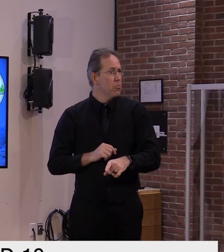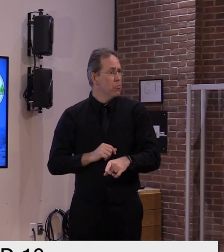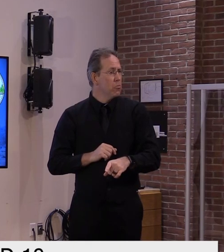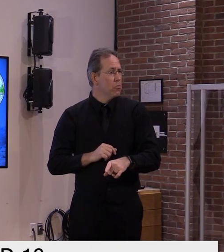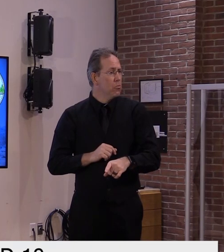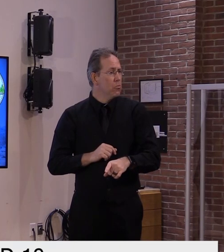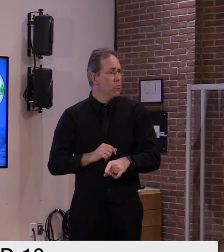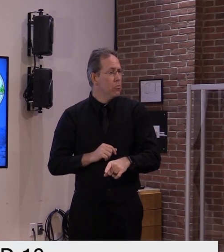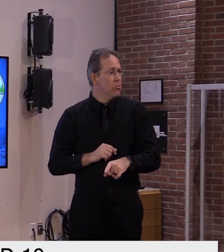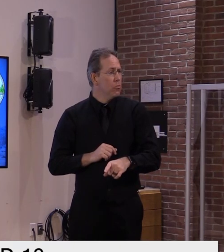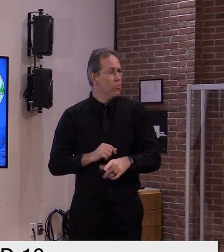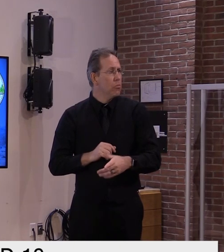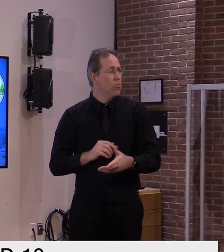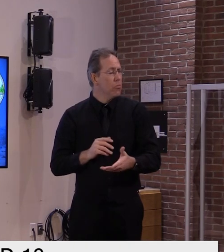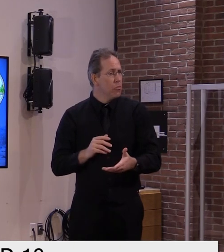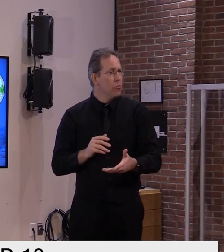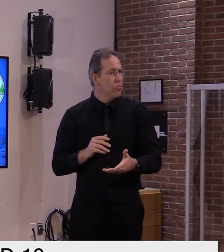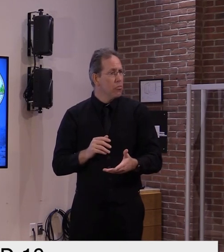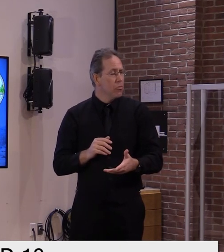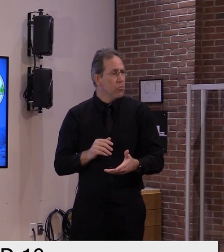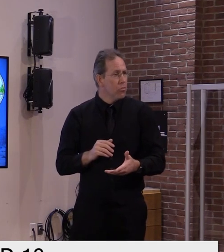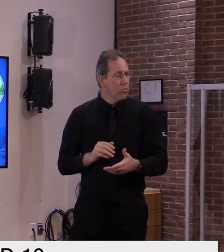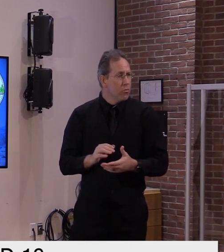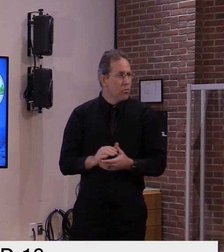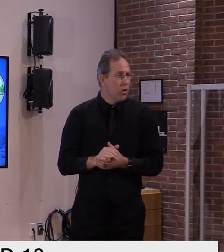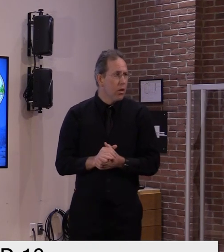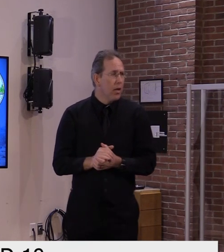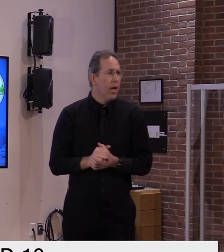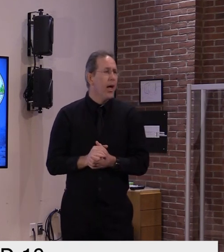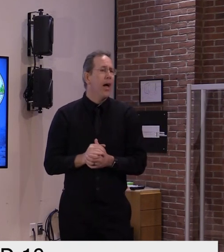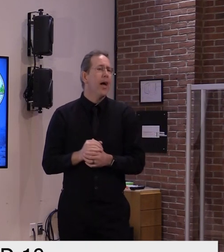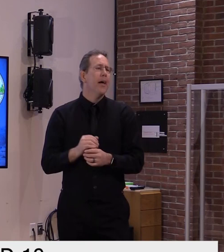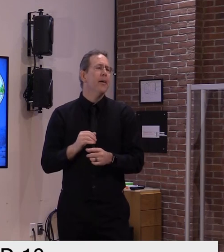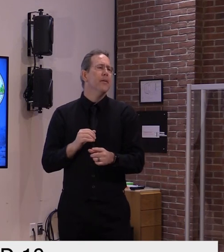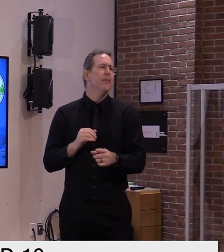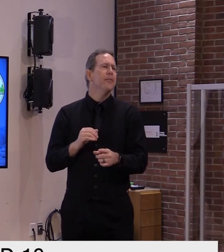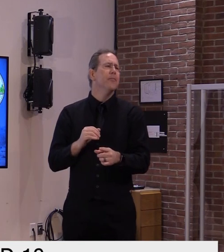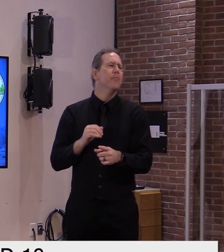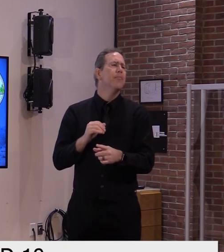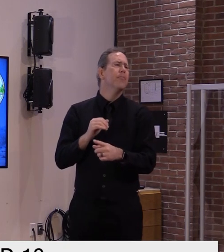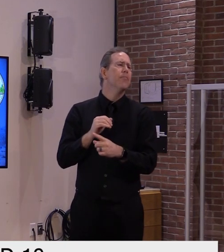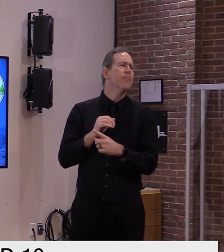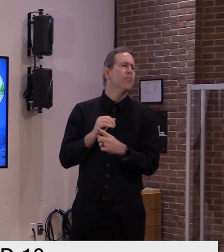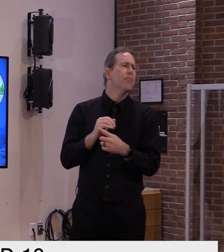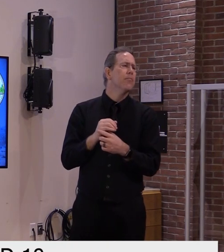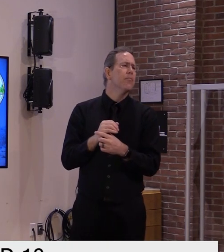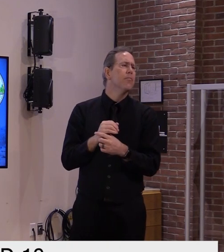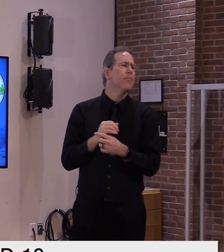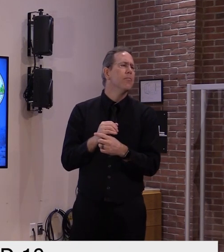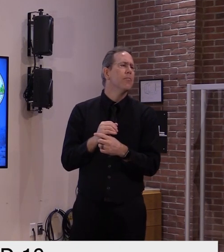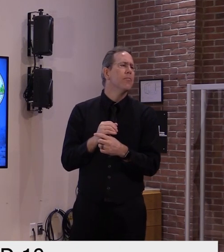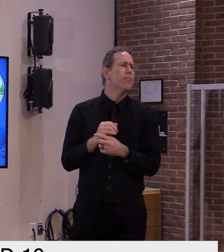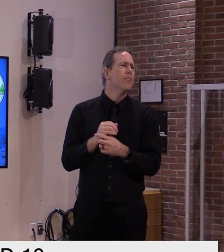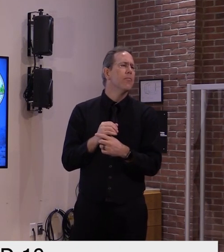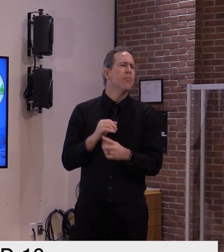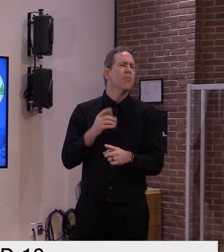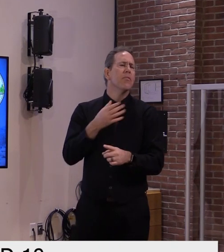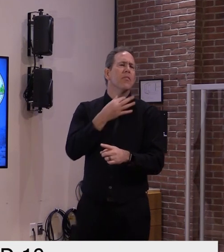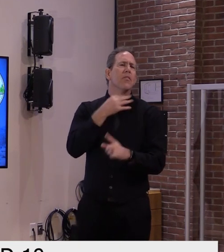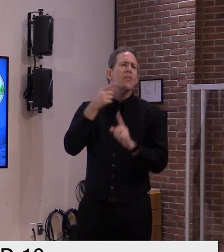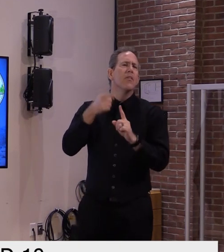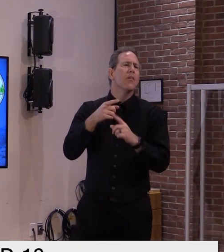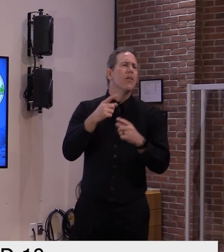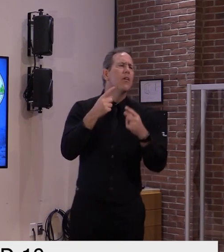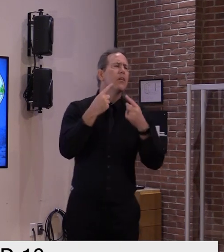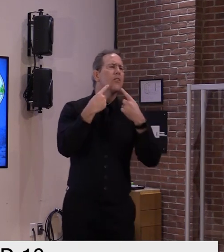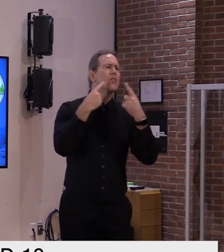What has been our most successful vaccination rate for, say, flu shot in any given